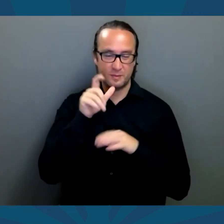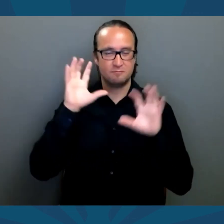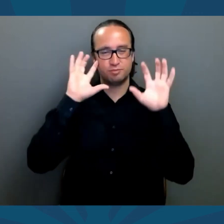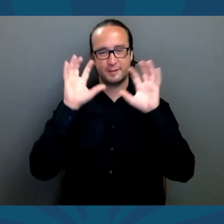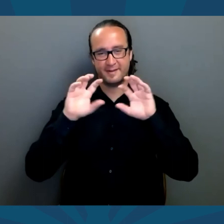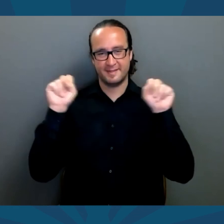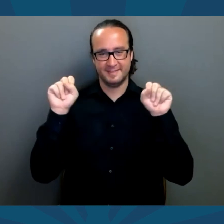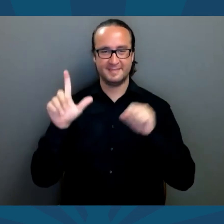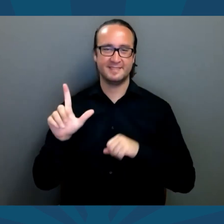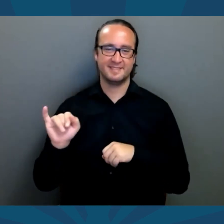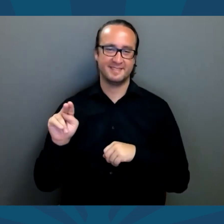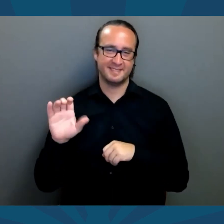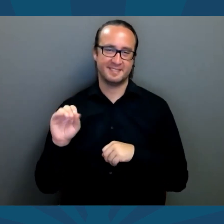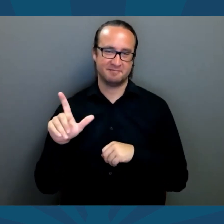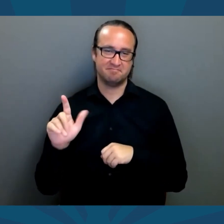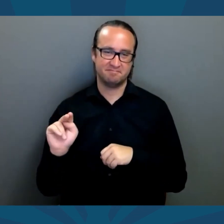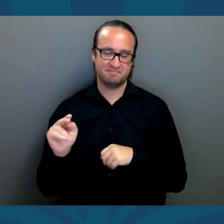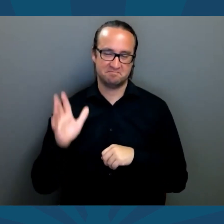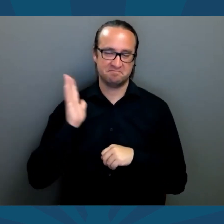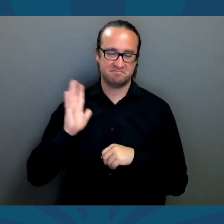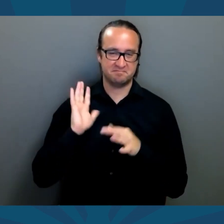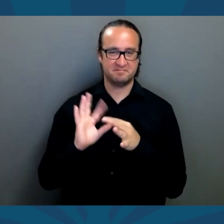let's support and uplift each other